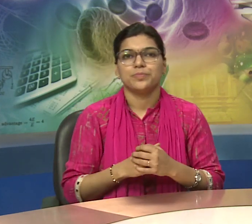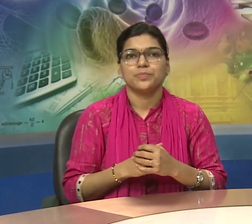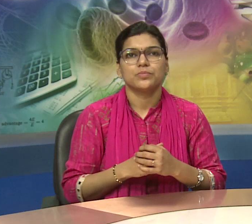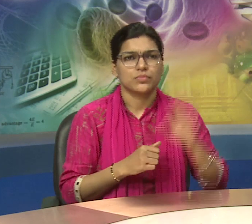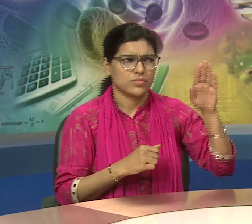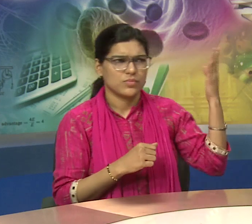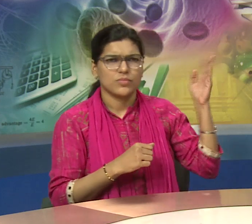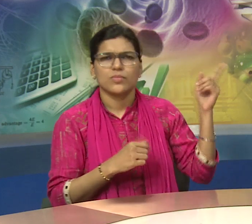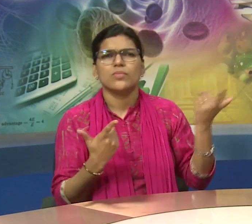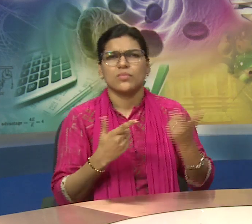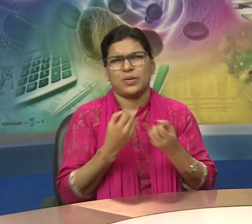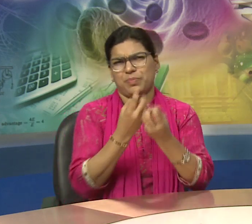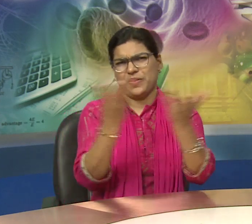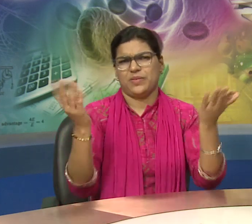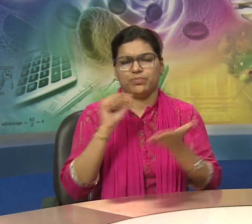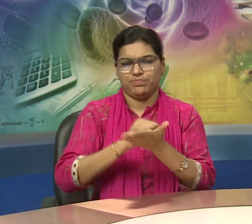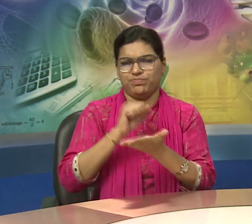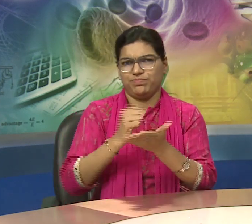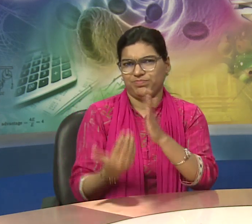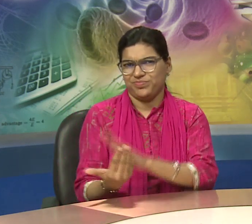Now, this image has two different